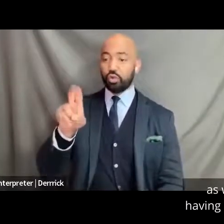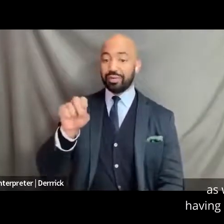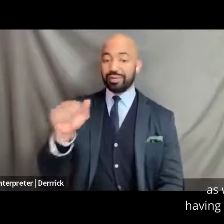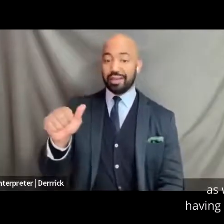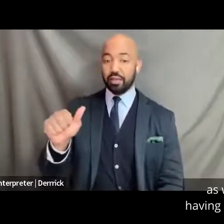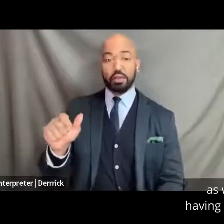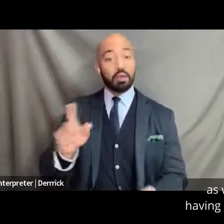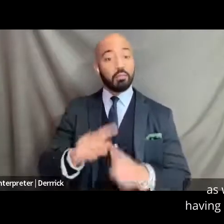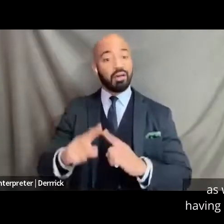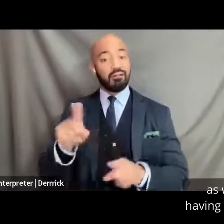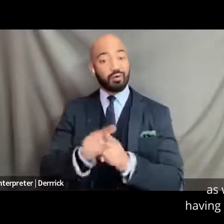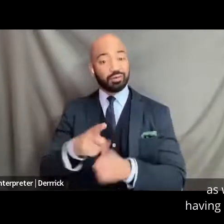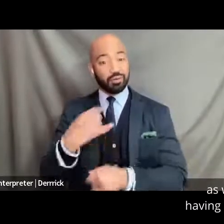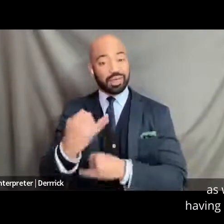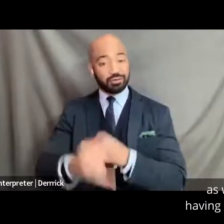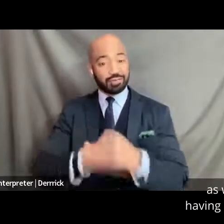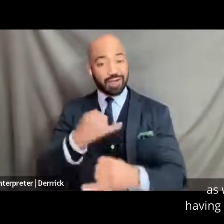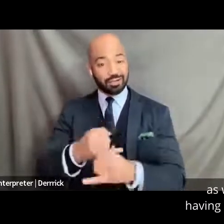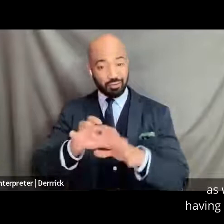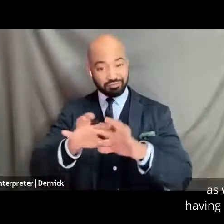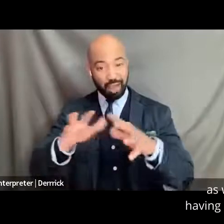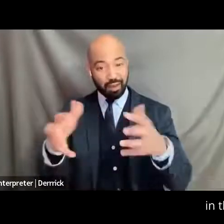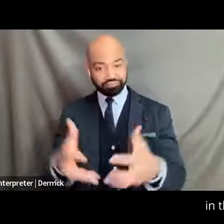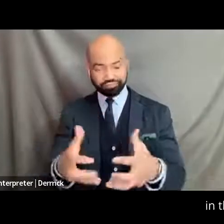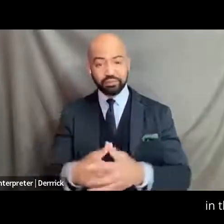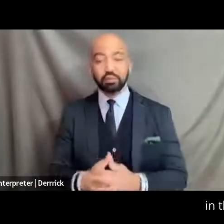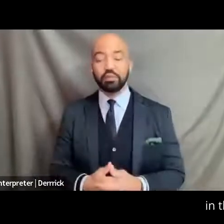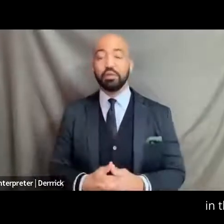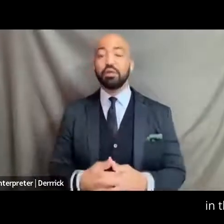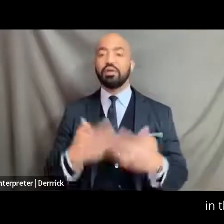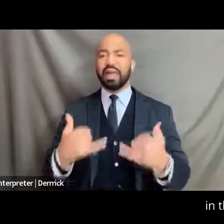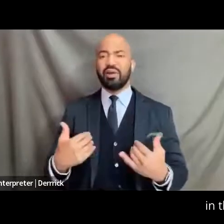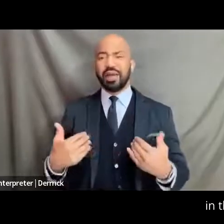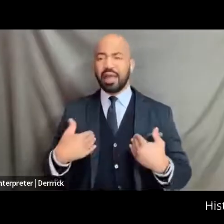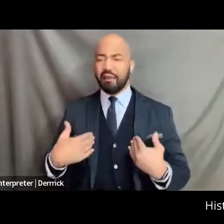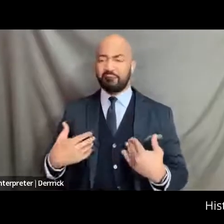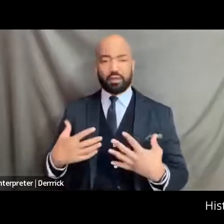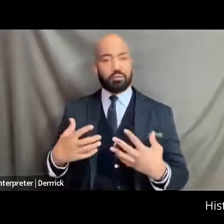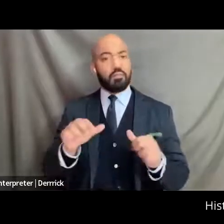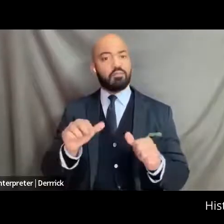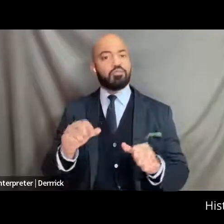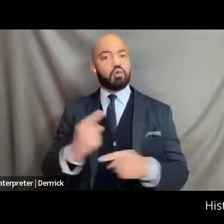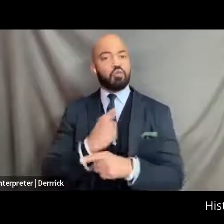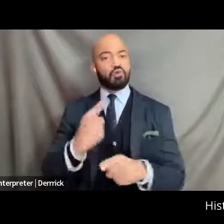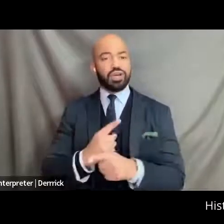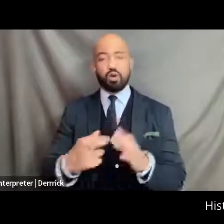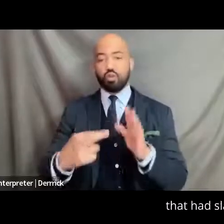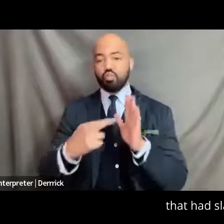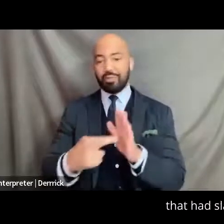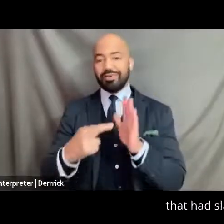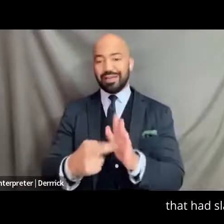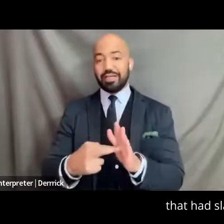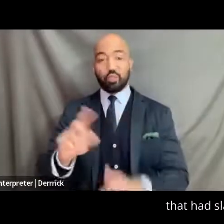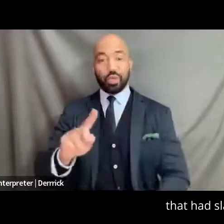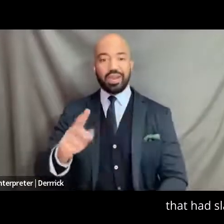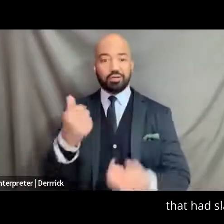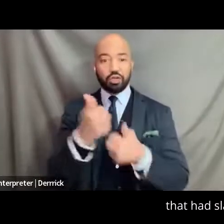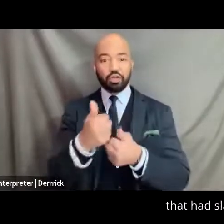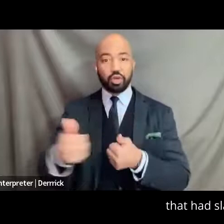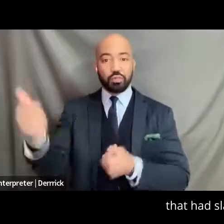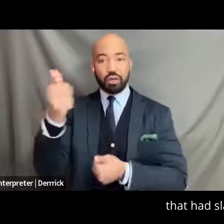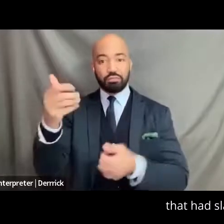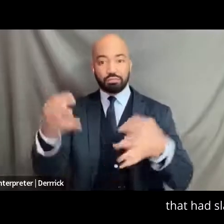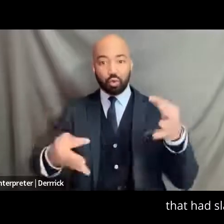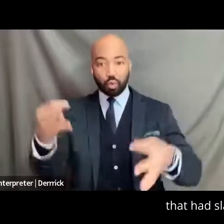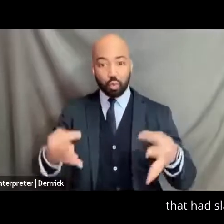forward to having proper representation in the supreme court historically in a nation that had slave